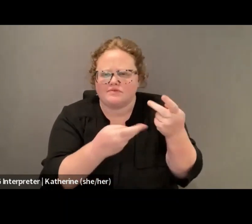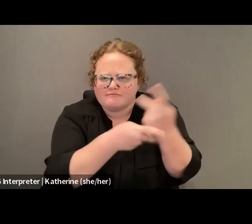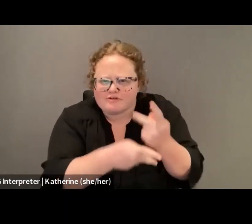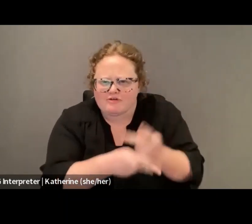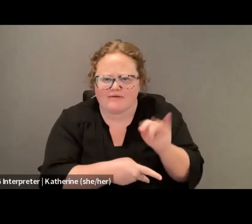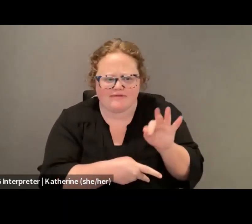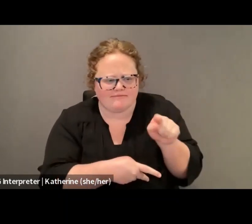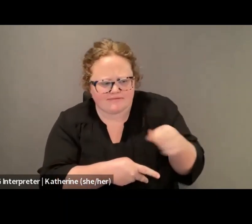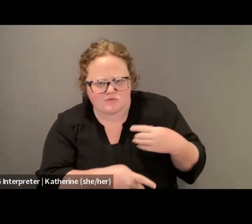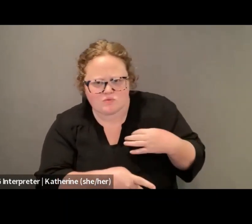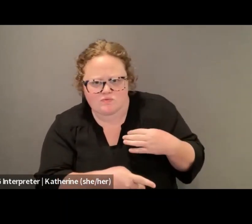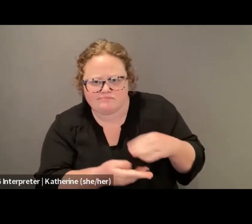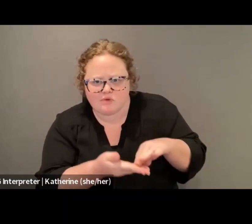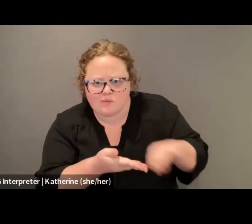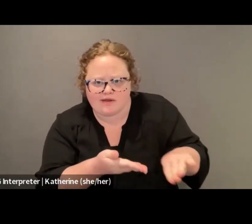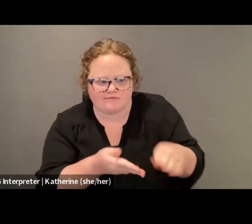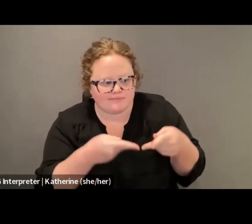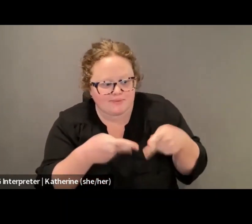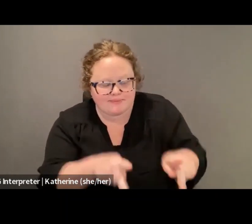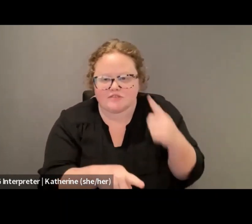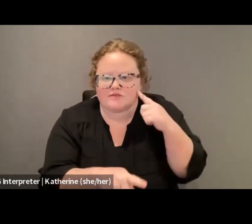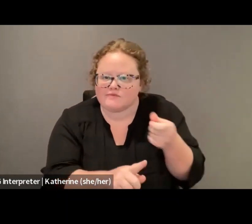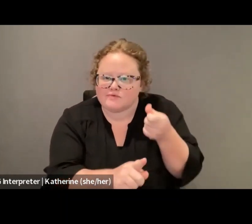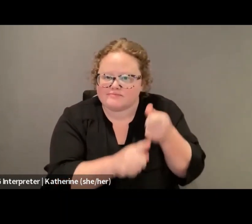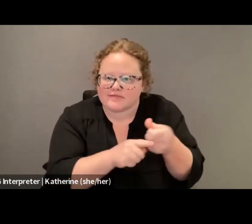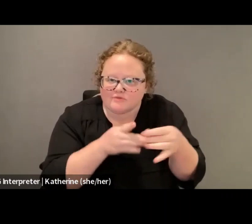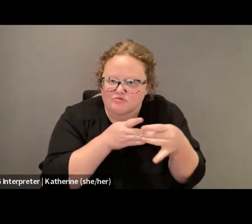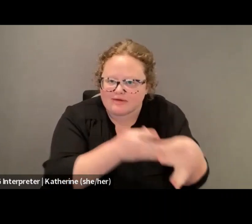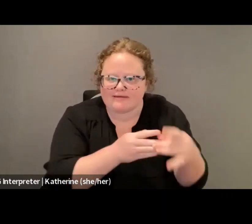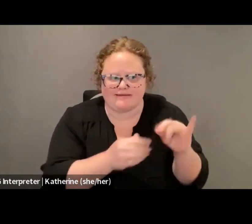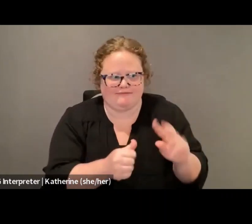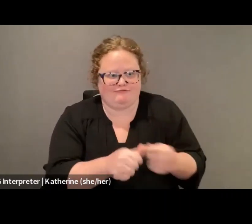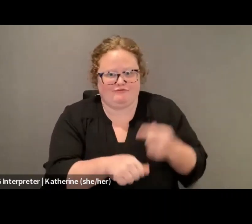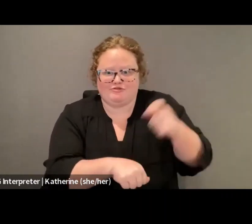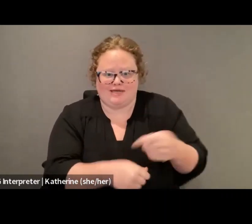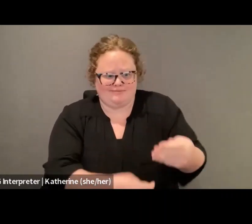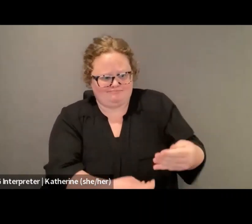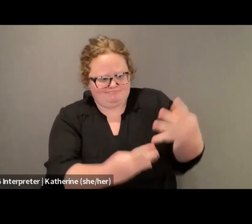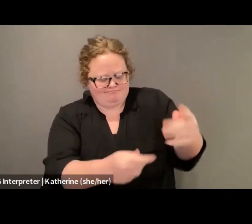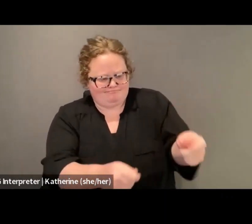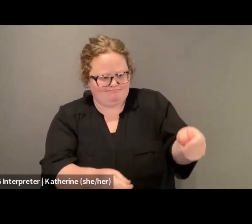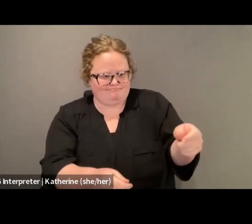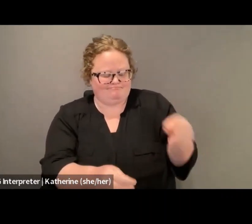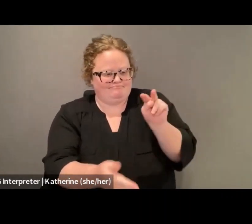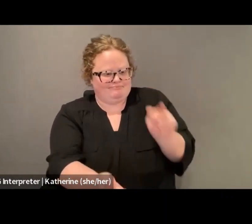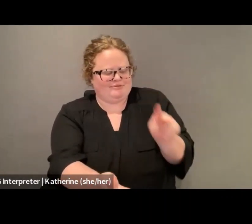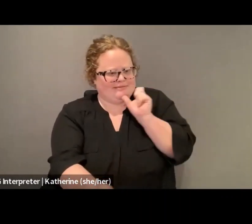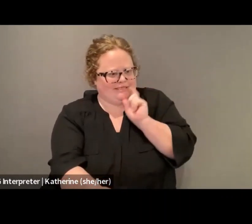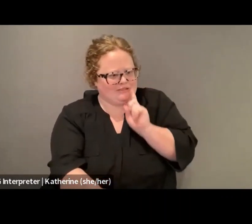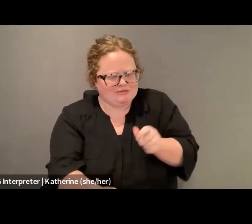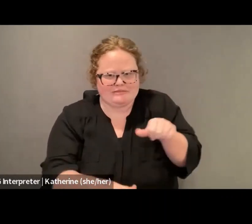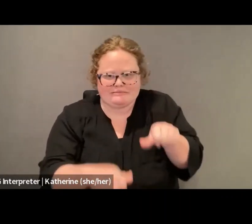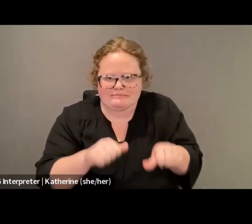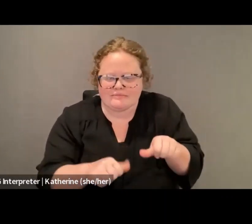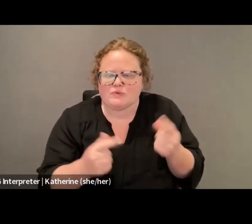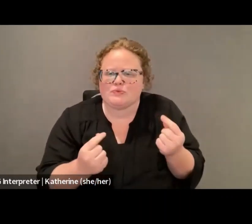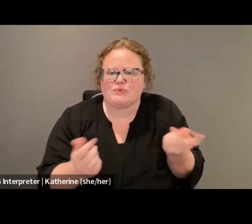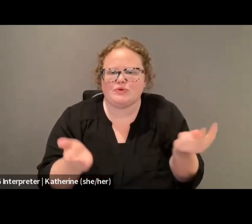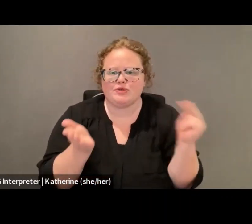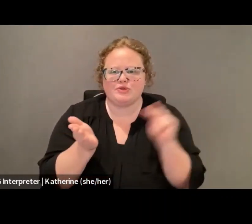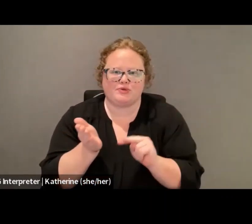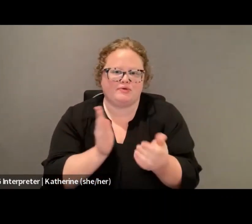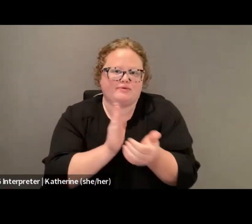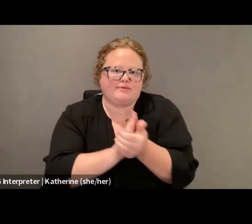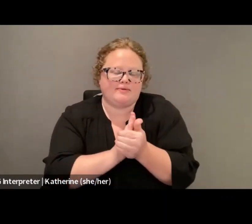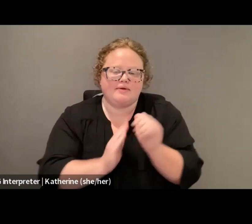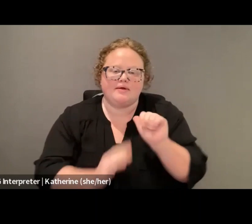even has self-directed services, if it's the first one you've ever pulled up and you're not quite sure, you're going to want to go to Appendix E.